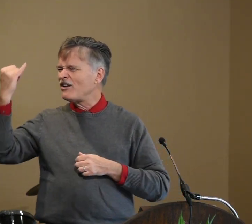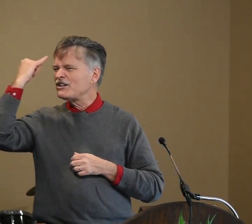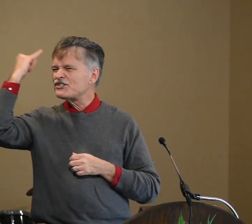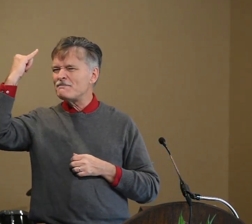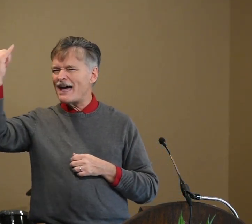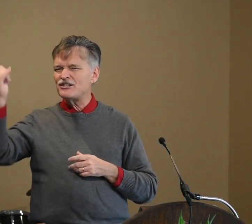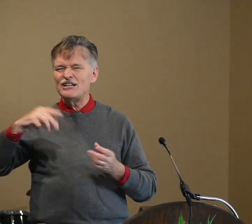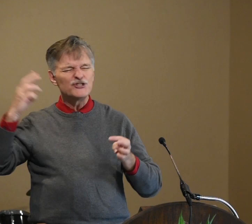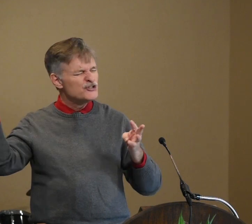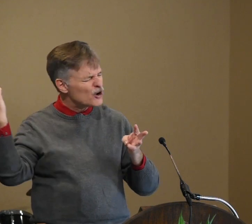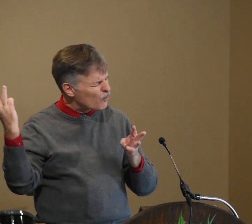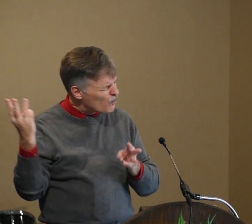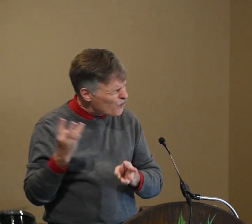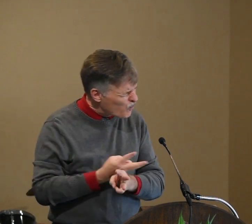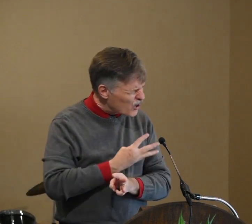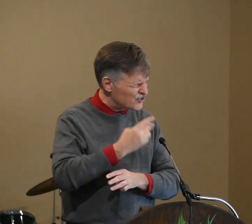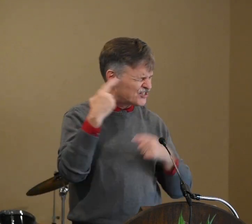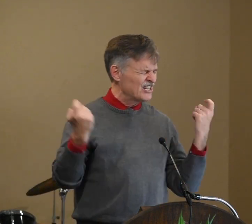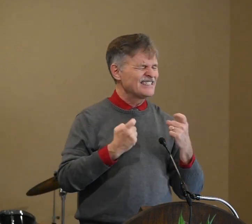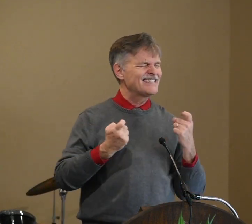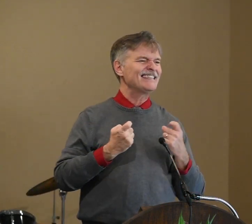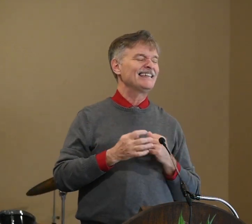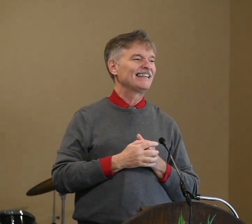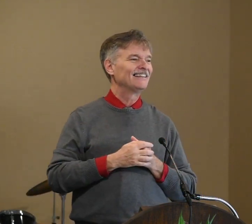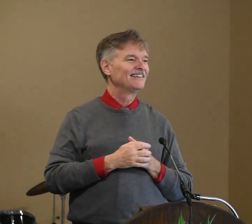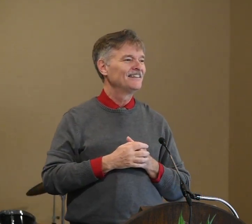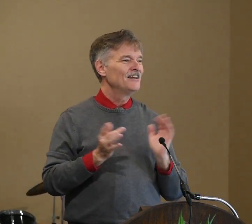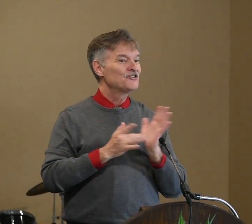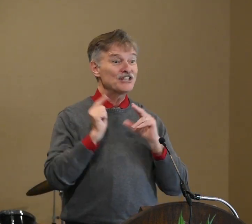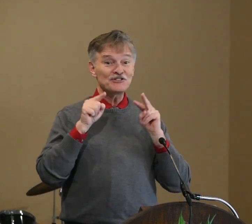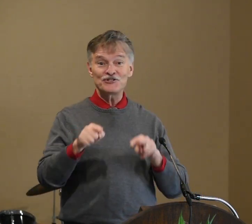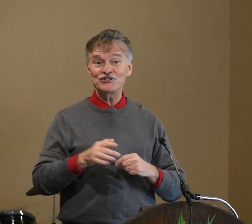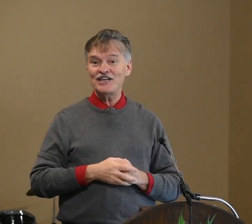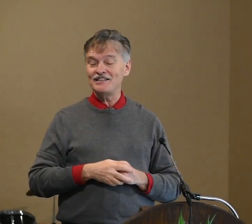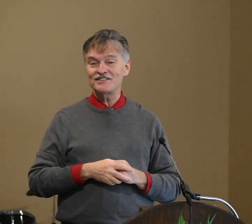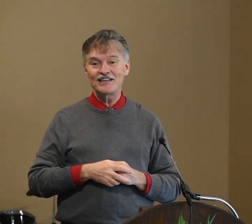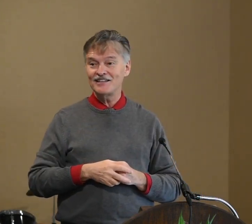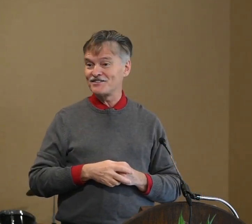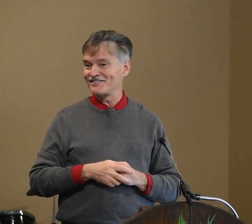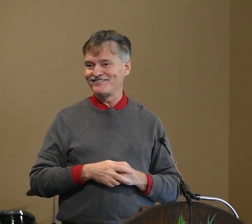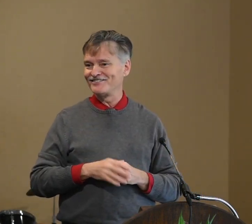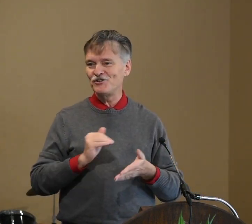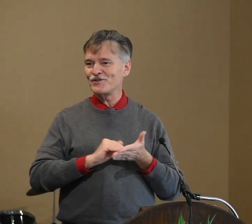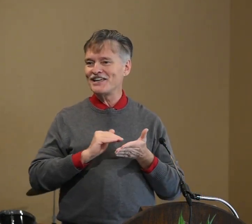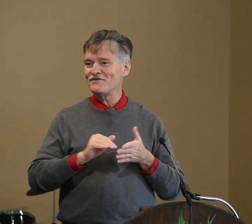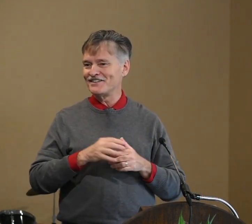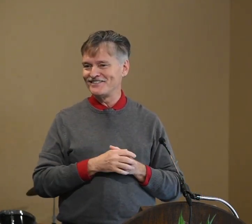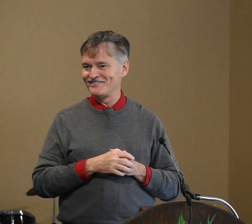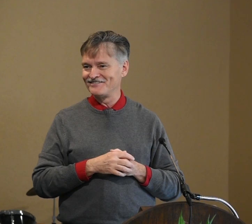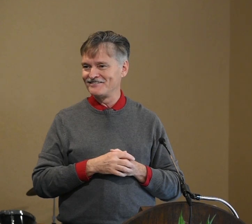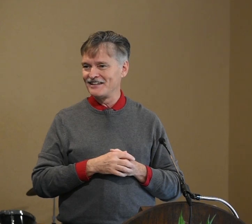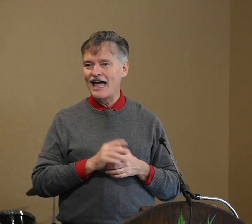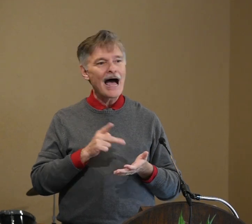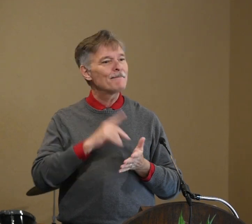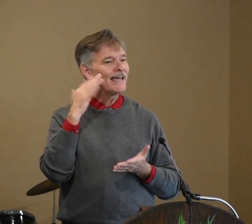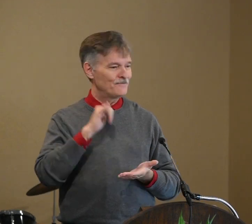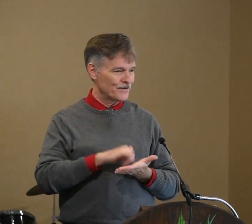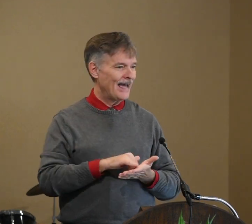wildest imagination, your worst sin, Jesus looks at it and says, you're forgiven. I paid for that